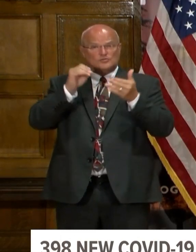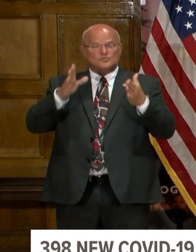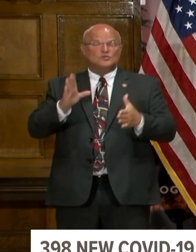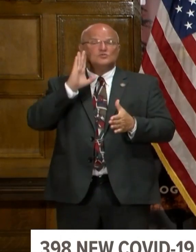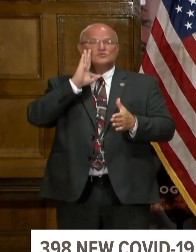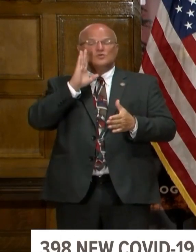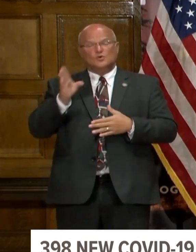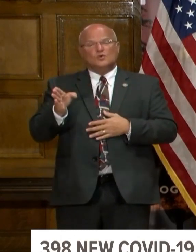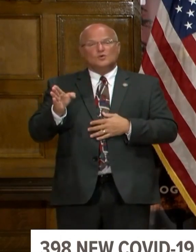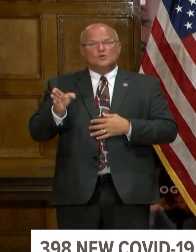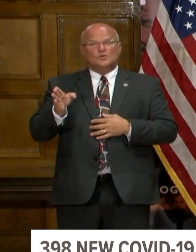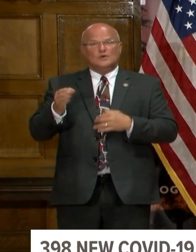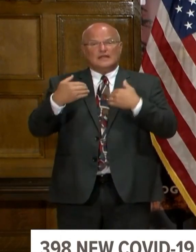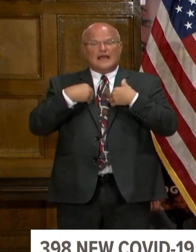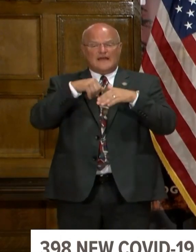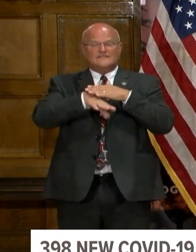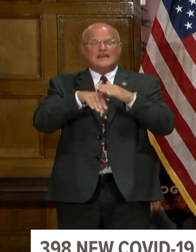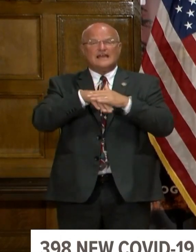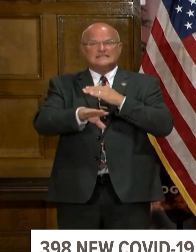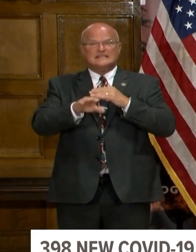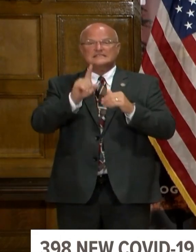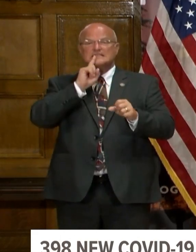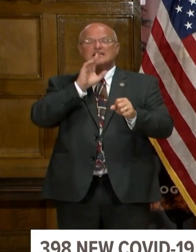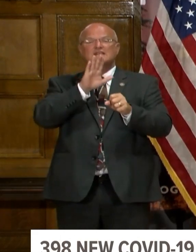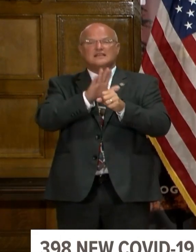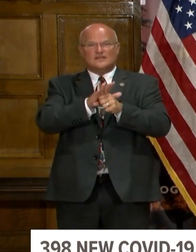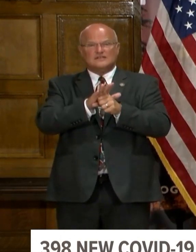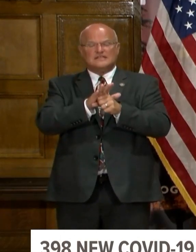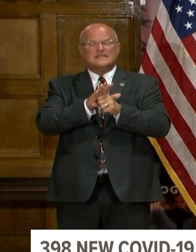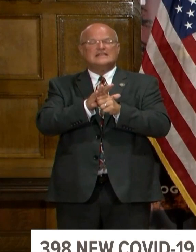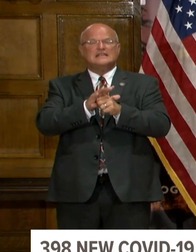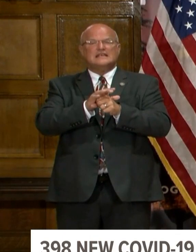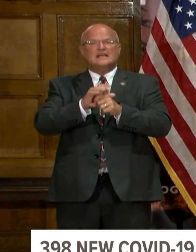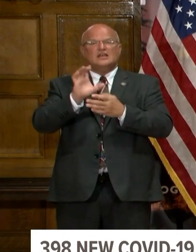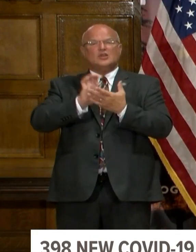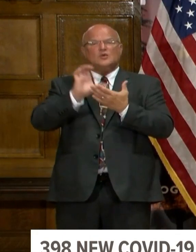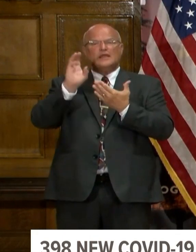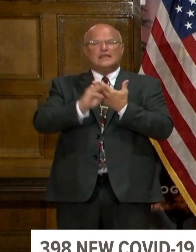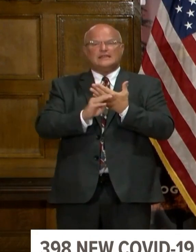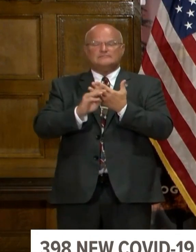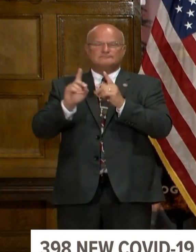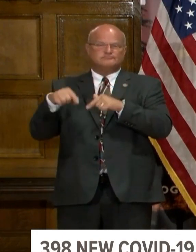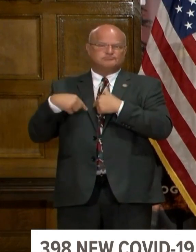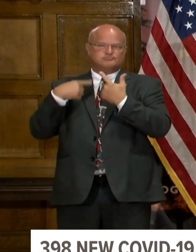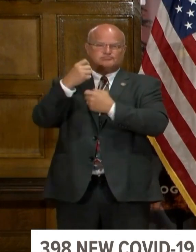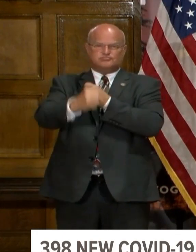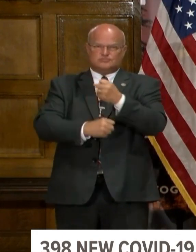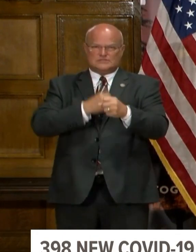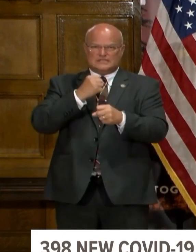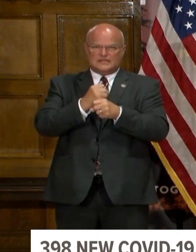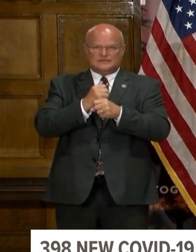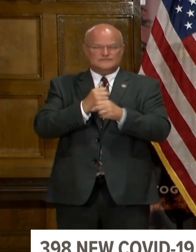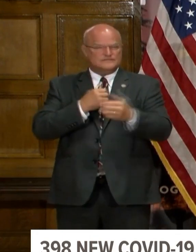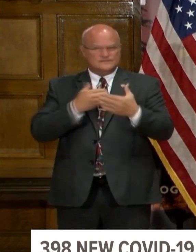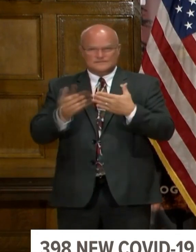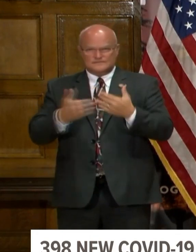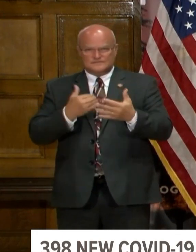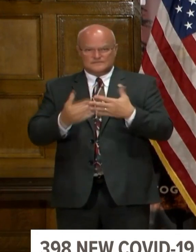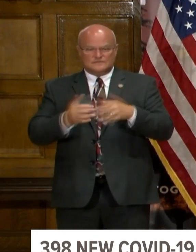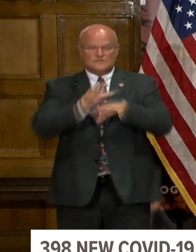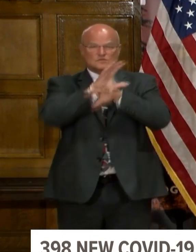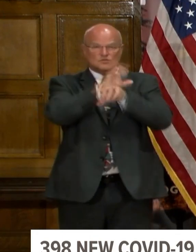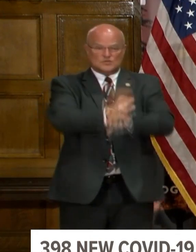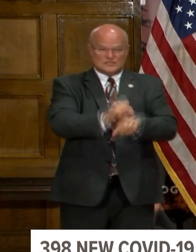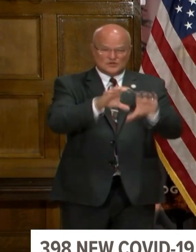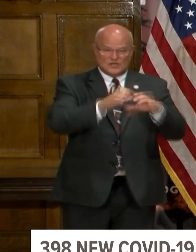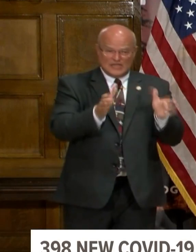to have access to a guaranteed and viable curriculum throughout the year, no matter if they are participating in traditional